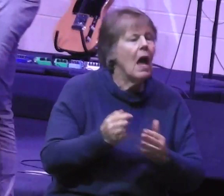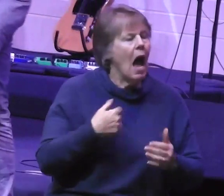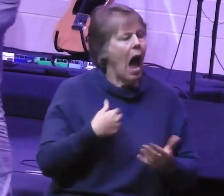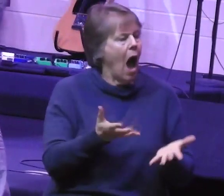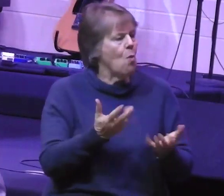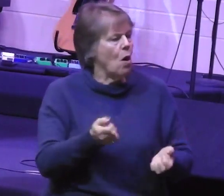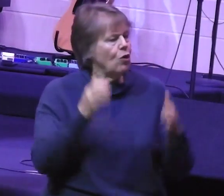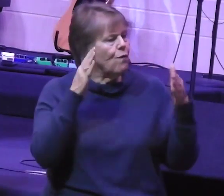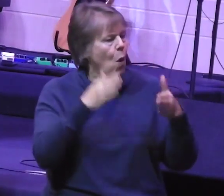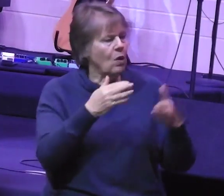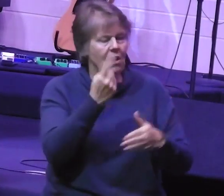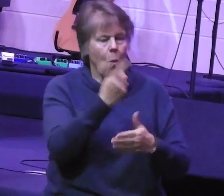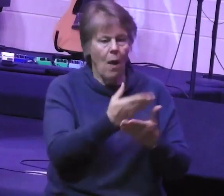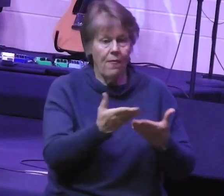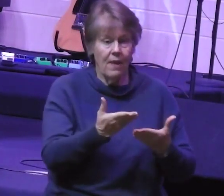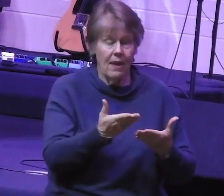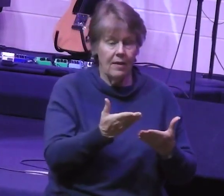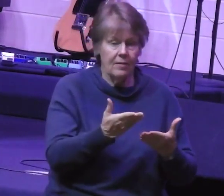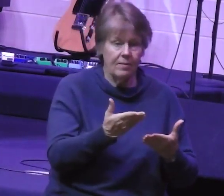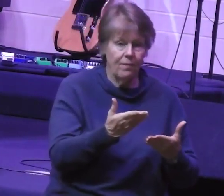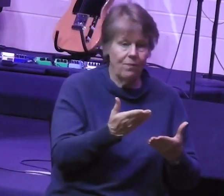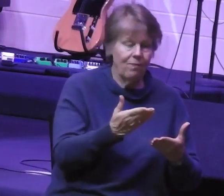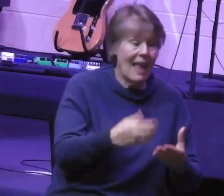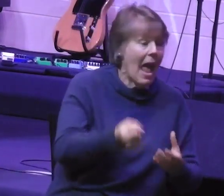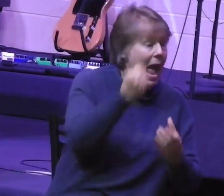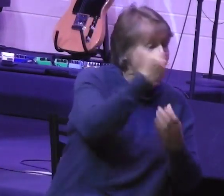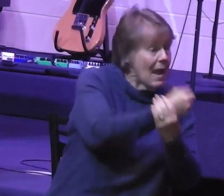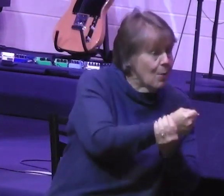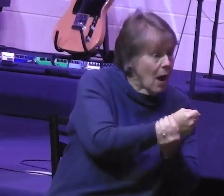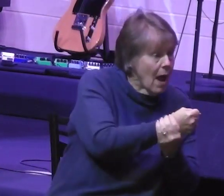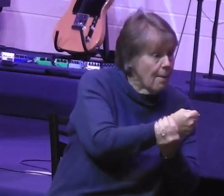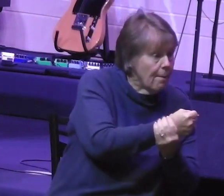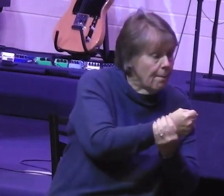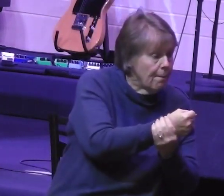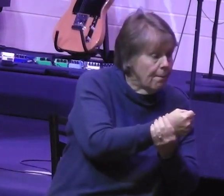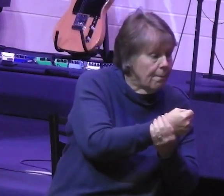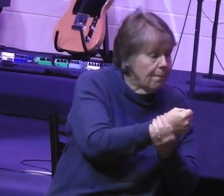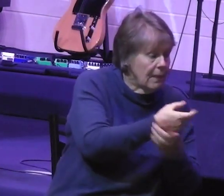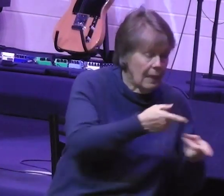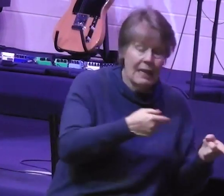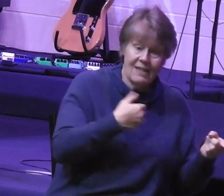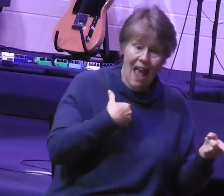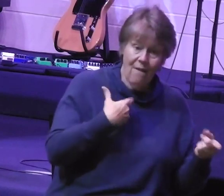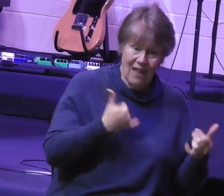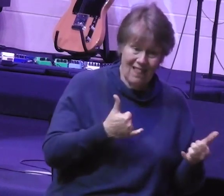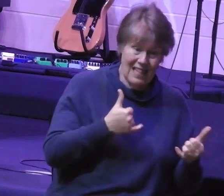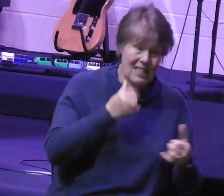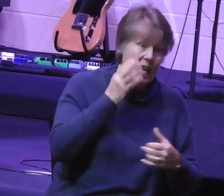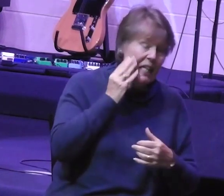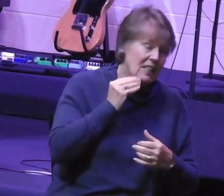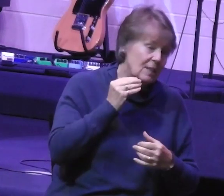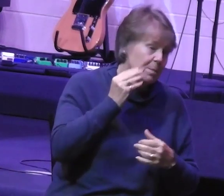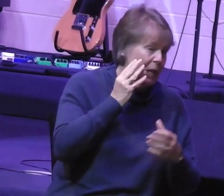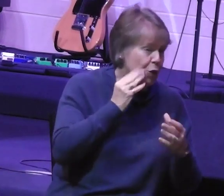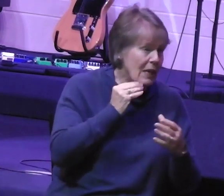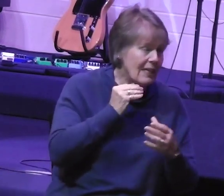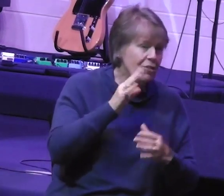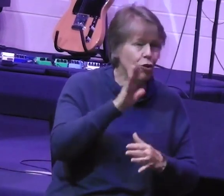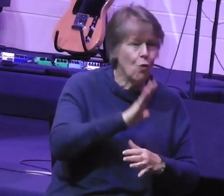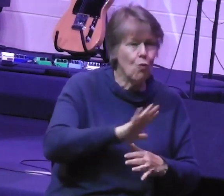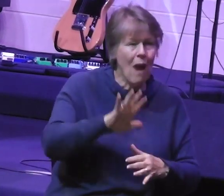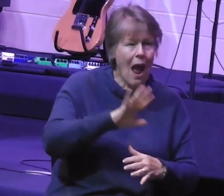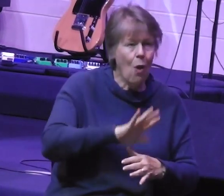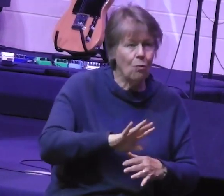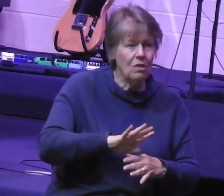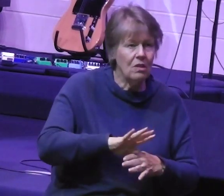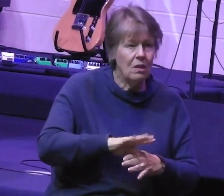that Abraham is having this experience around, let's going to call it